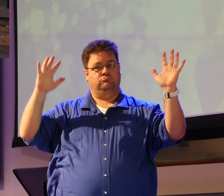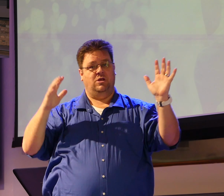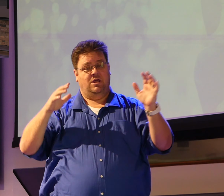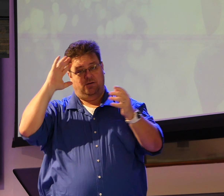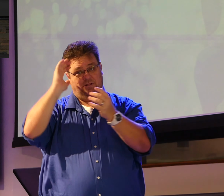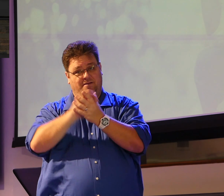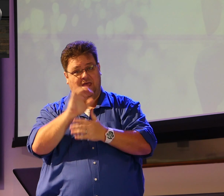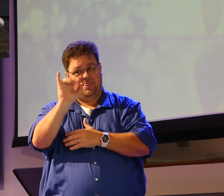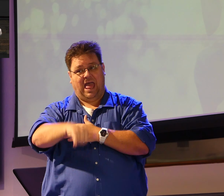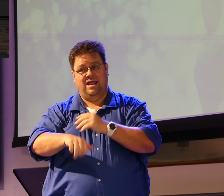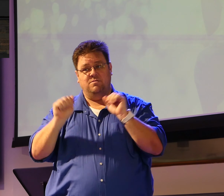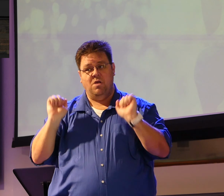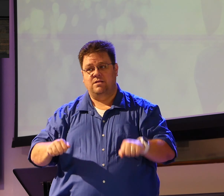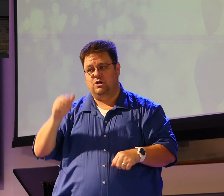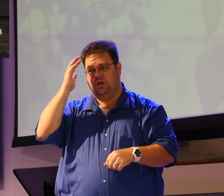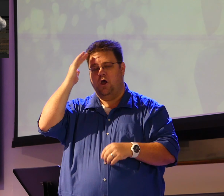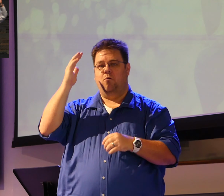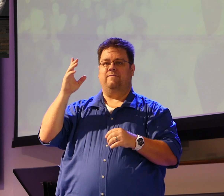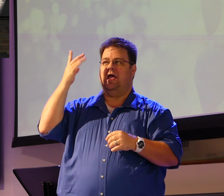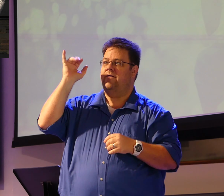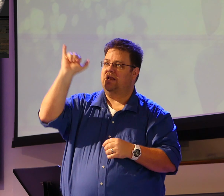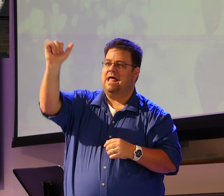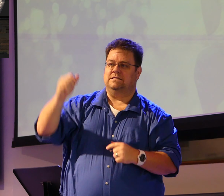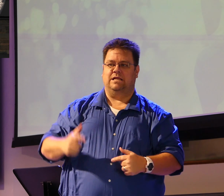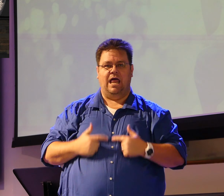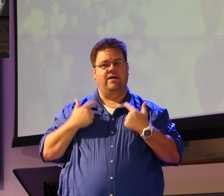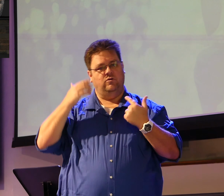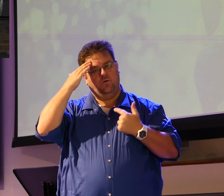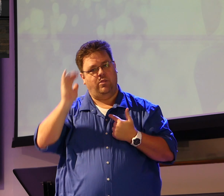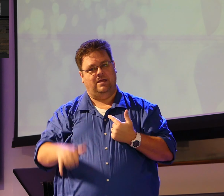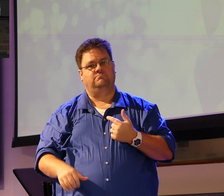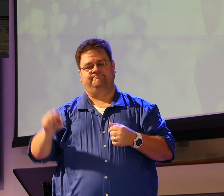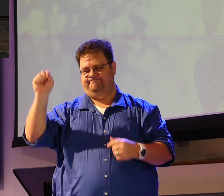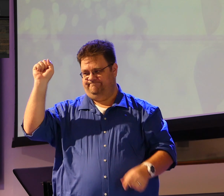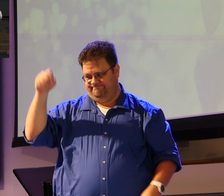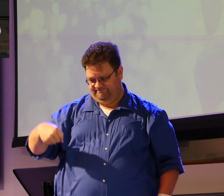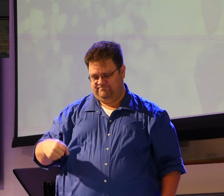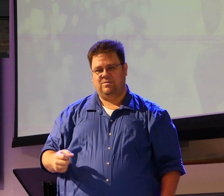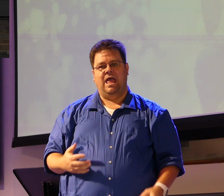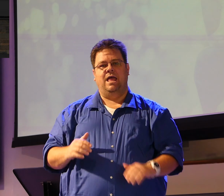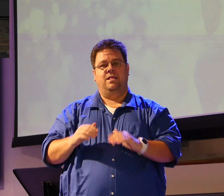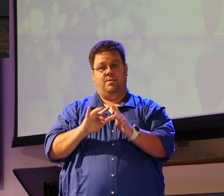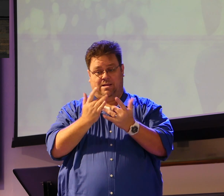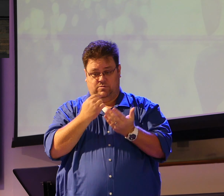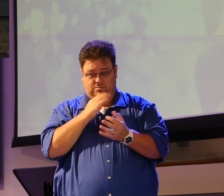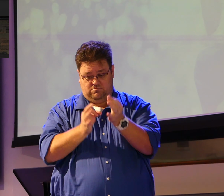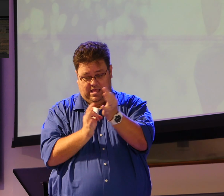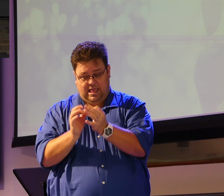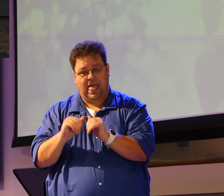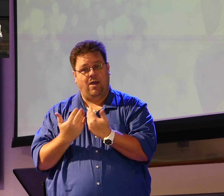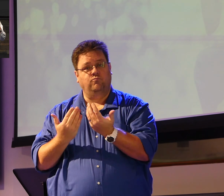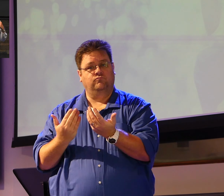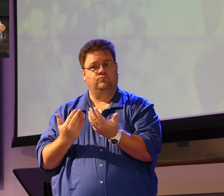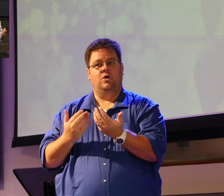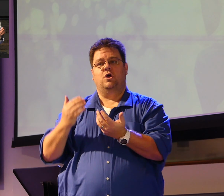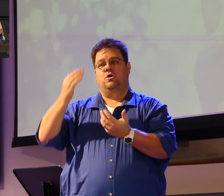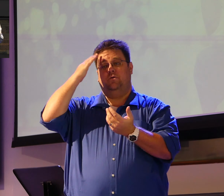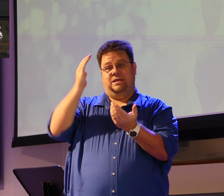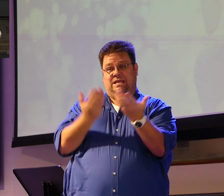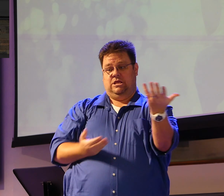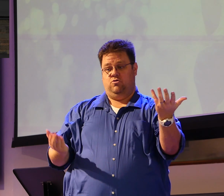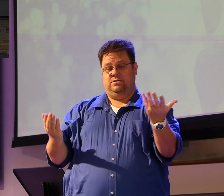believe that do you believe that it's possible to know that you have eternal life you believe that yes the bible tells us how so if